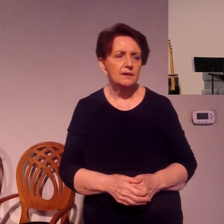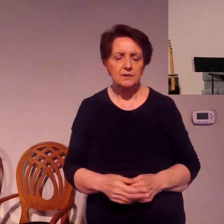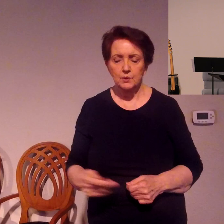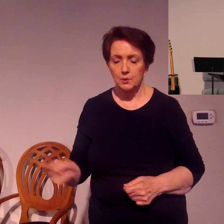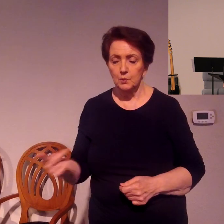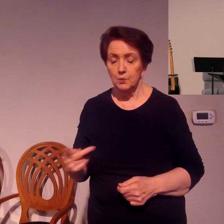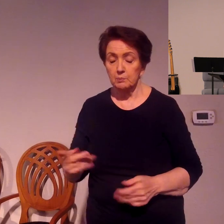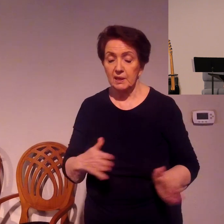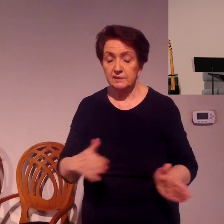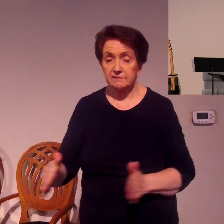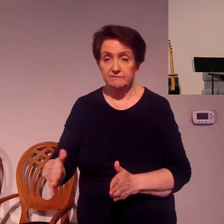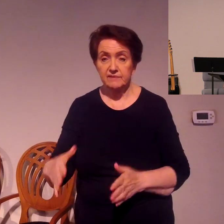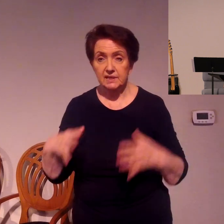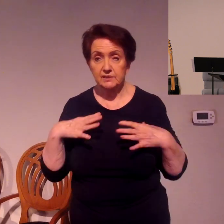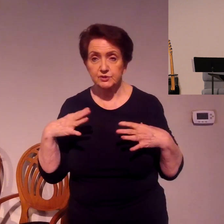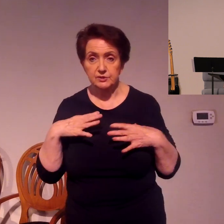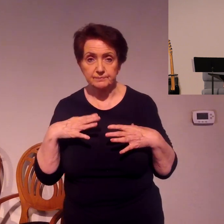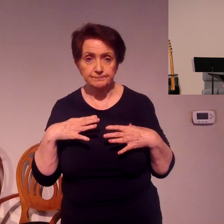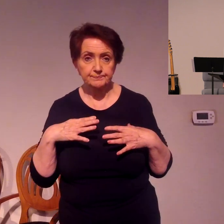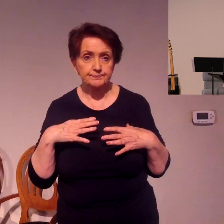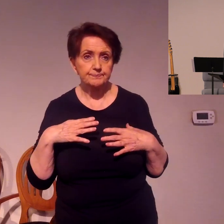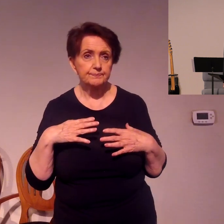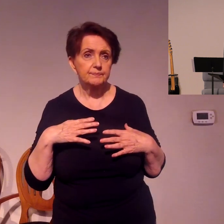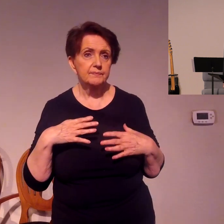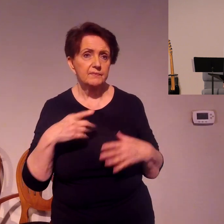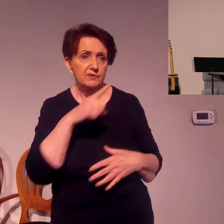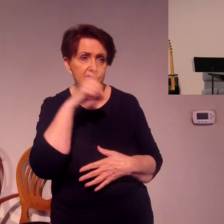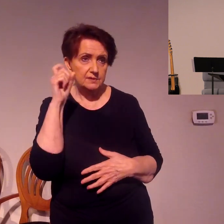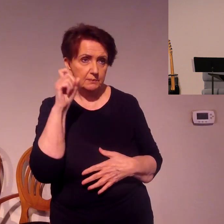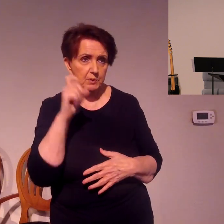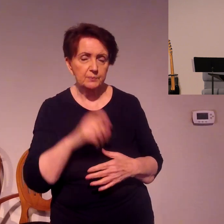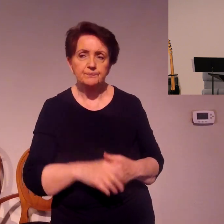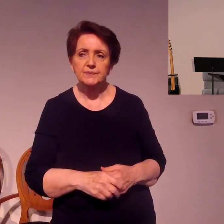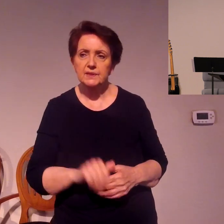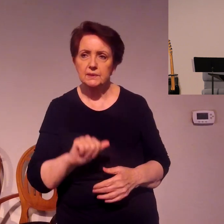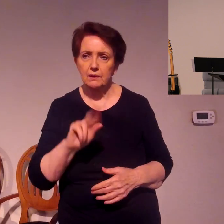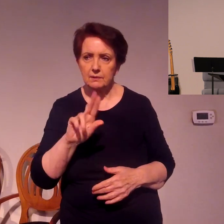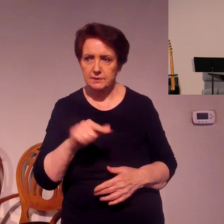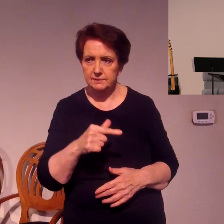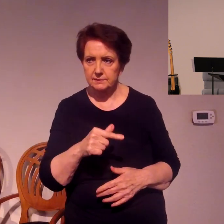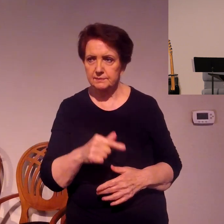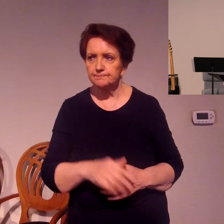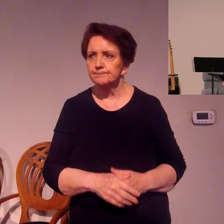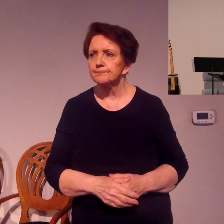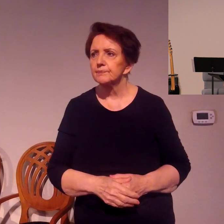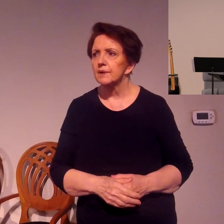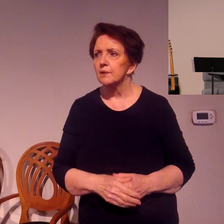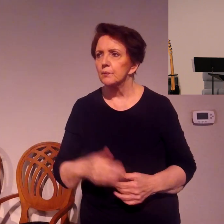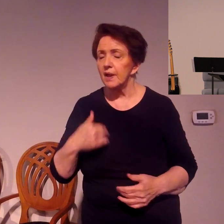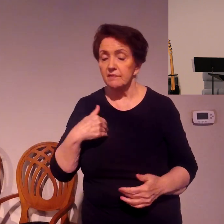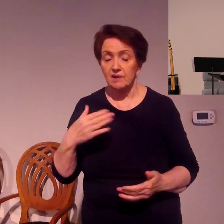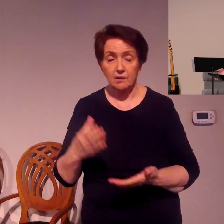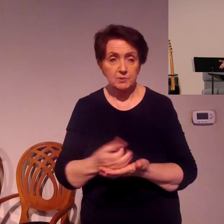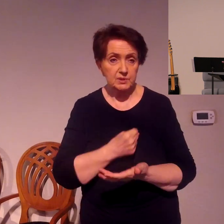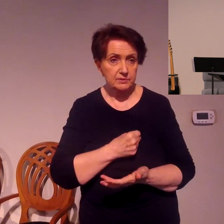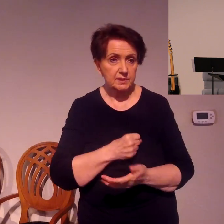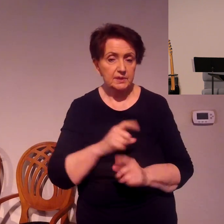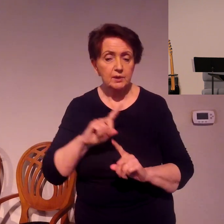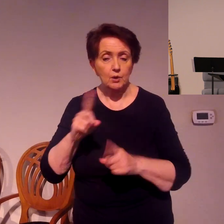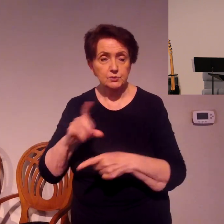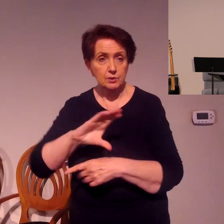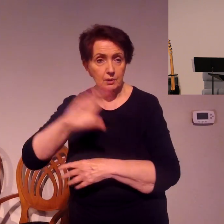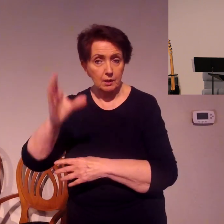planning a vacation, right? We're planning a vacation this summer in August. We have the opportunity to go to Colorado